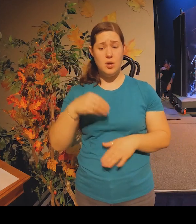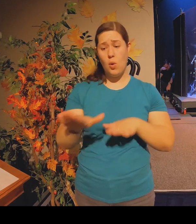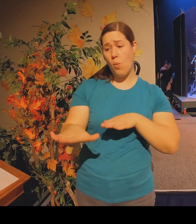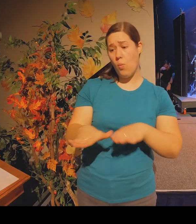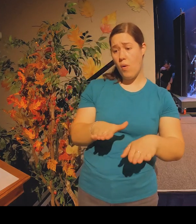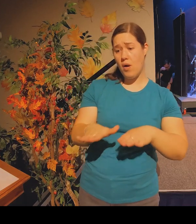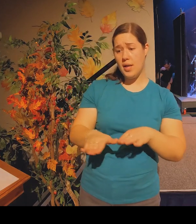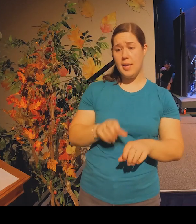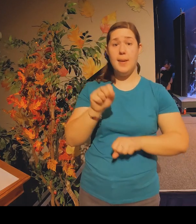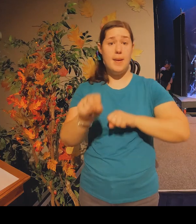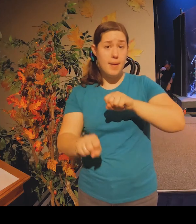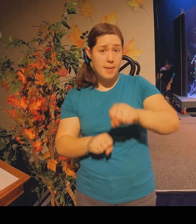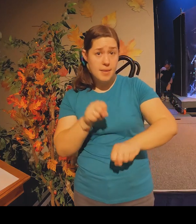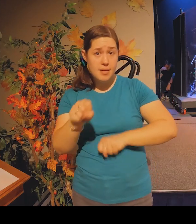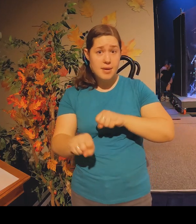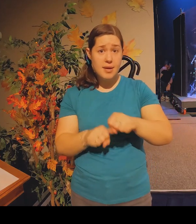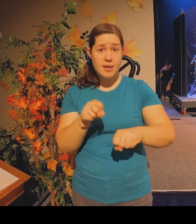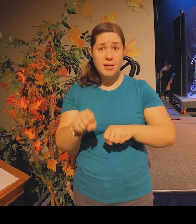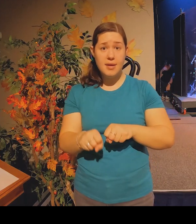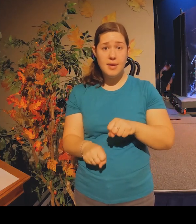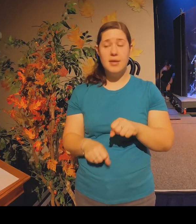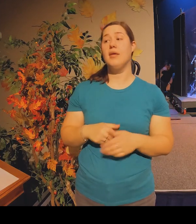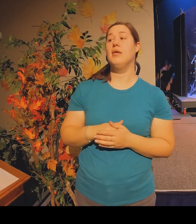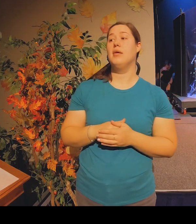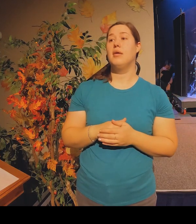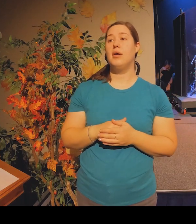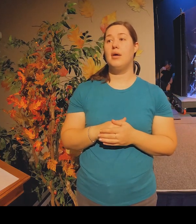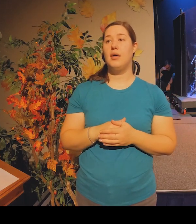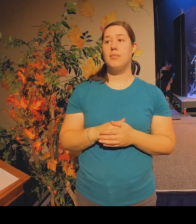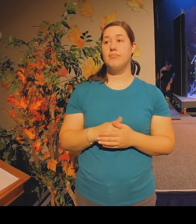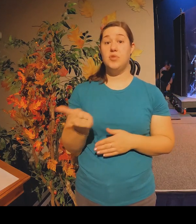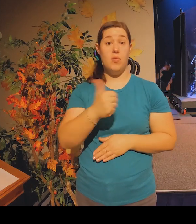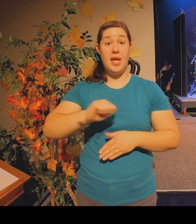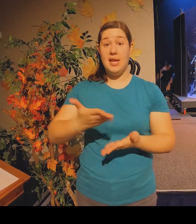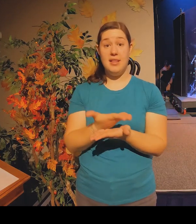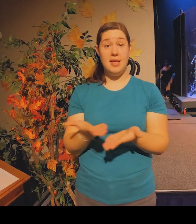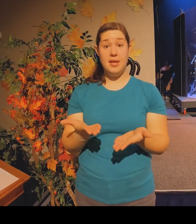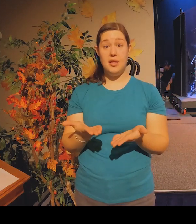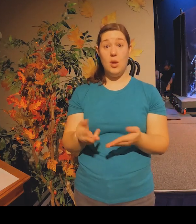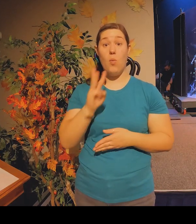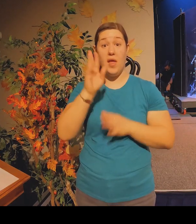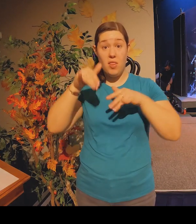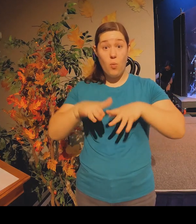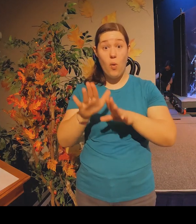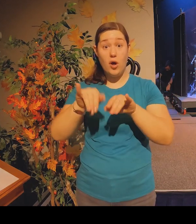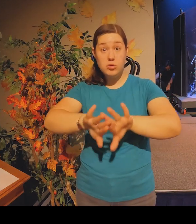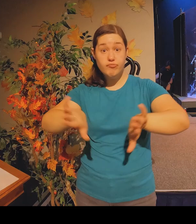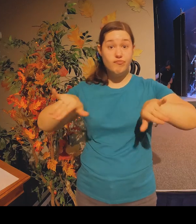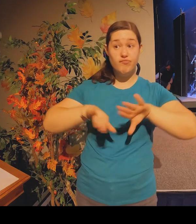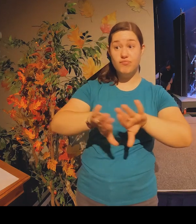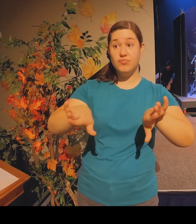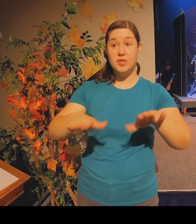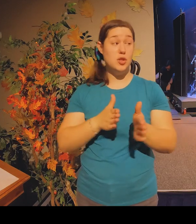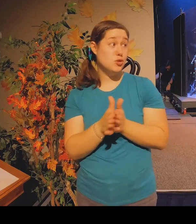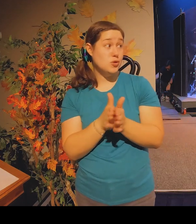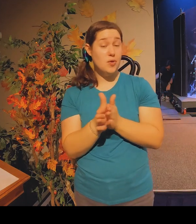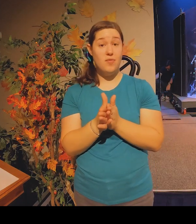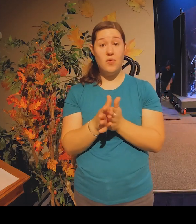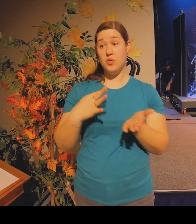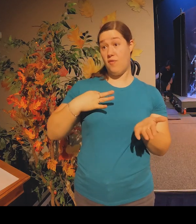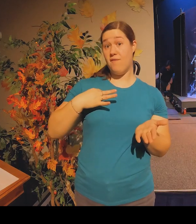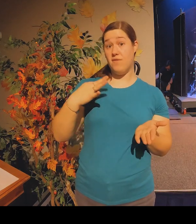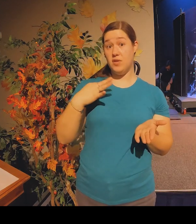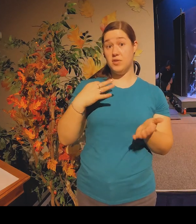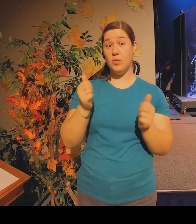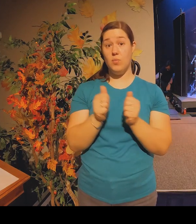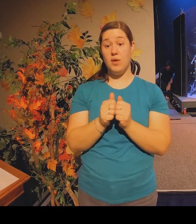in the water. Diana is looking forward to volunteering the local and